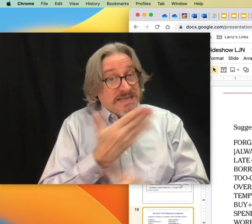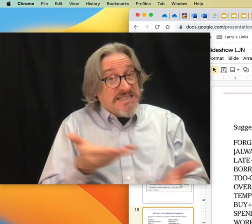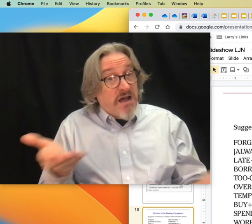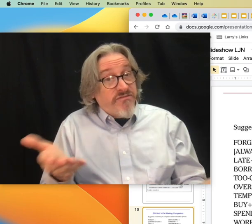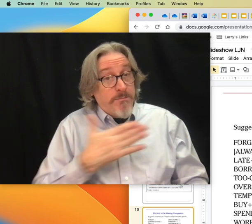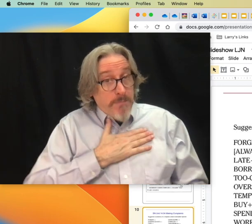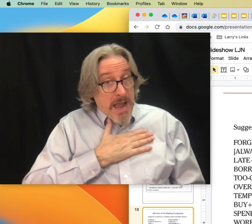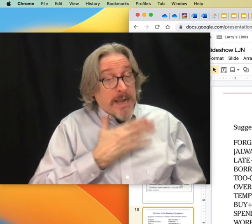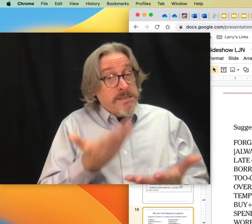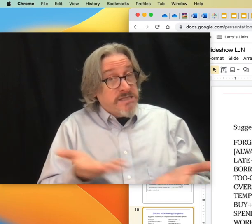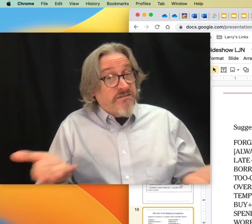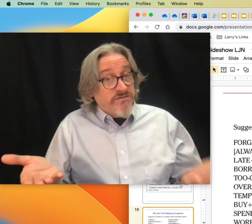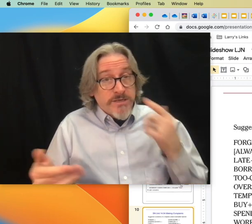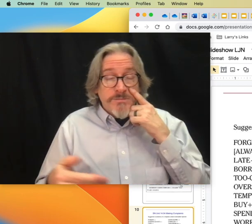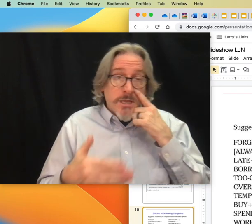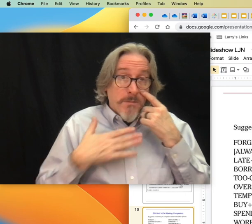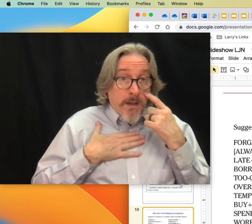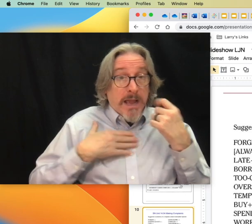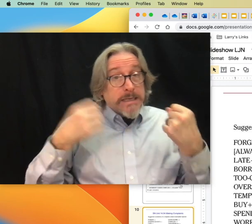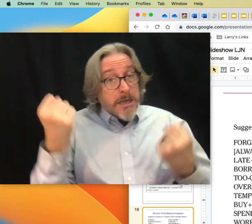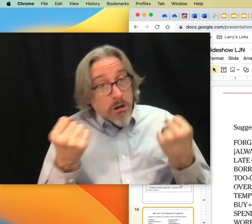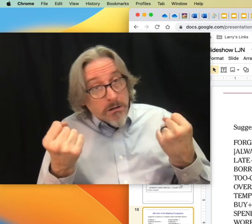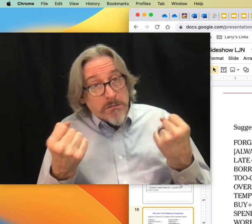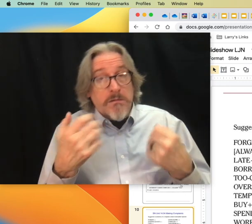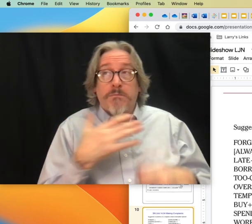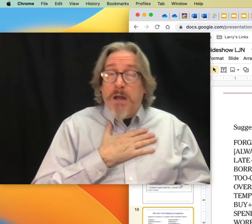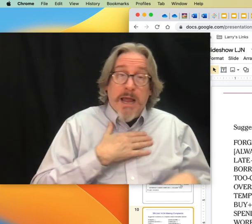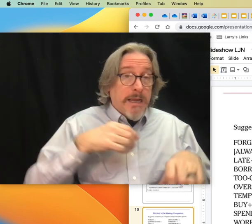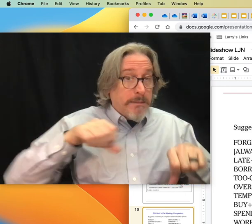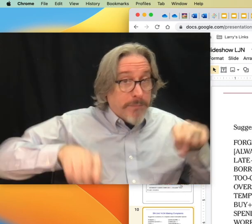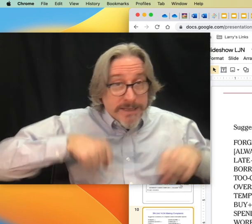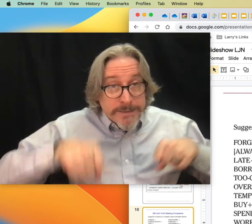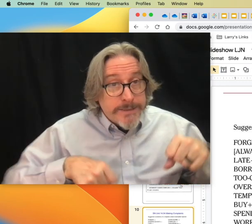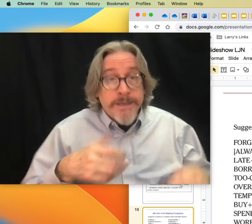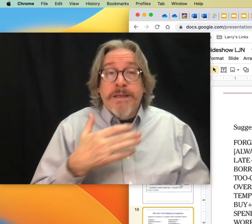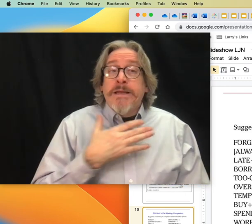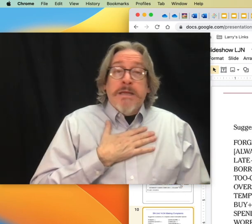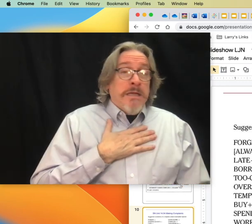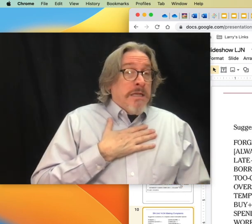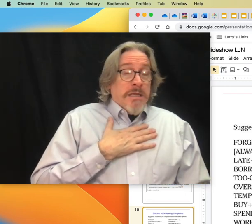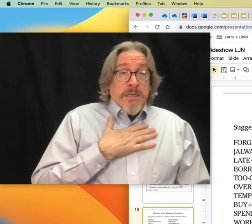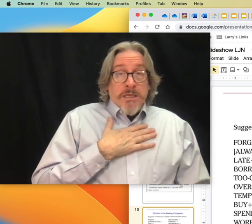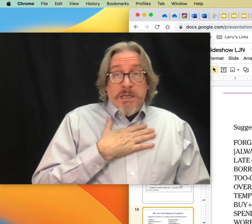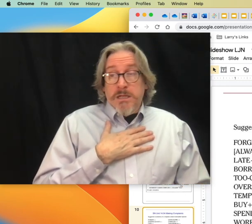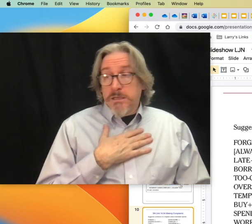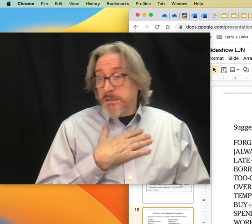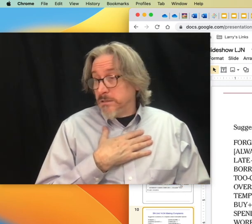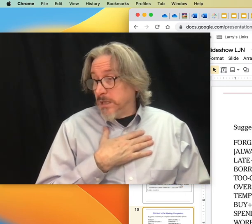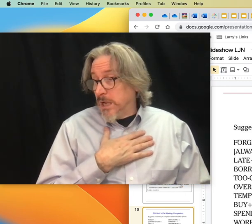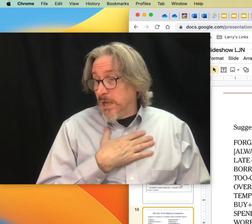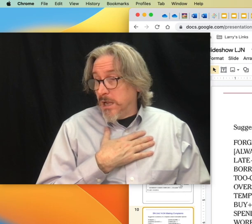Use buy stuff, my stuff, right? My car, my bike,